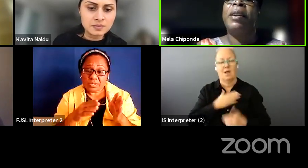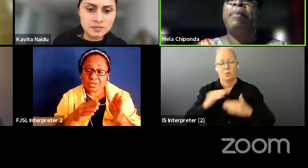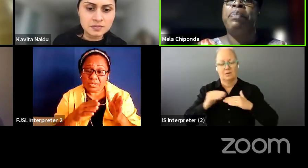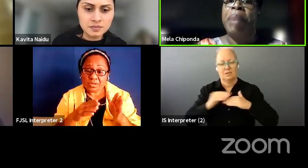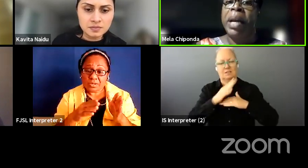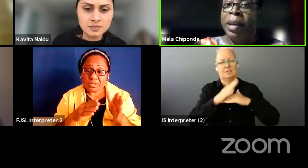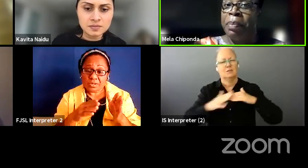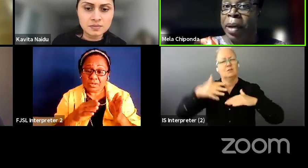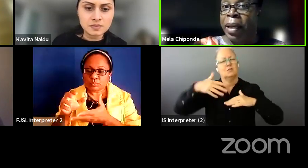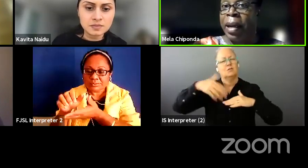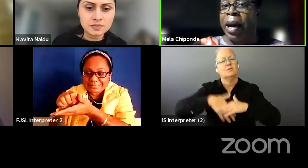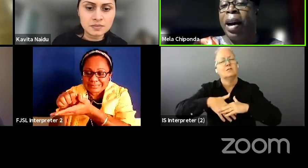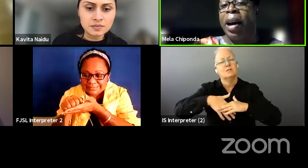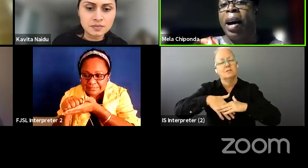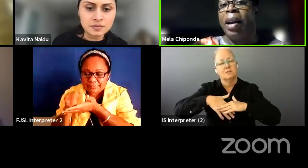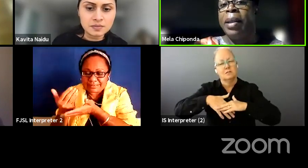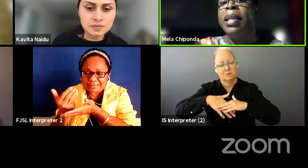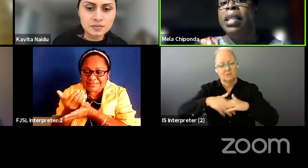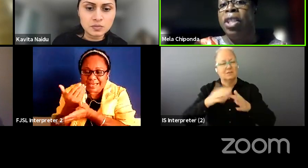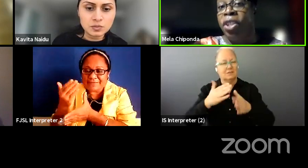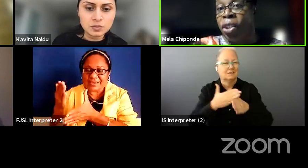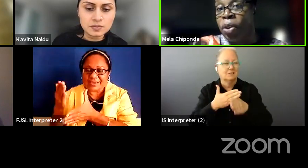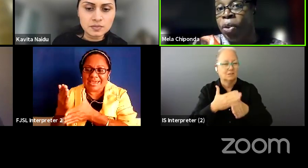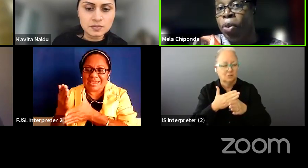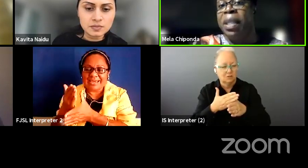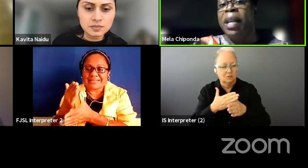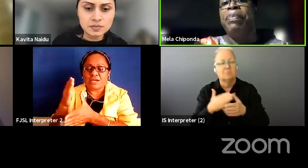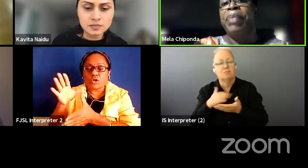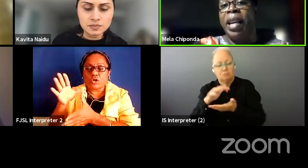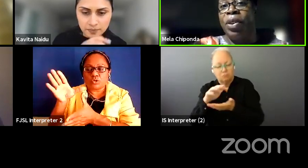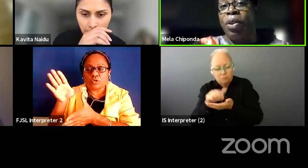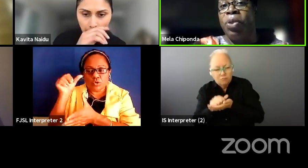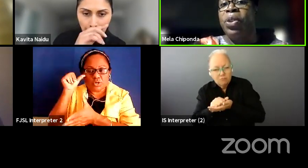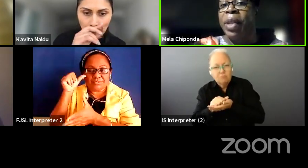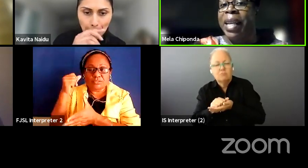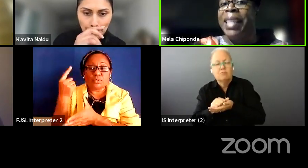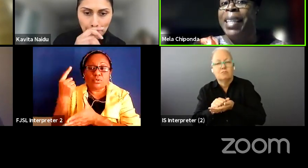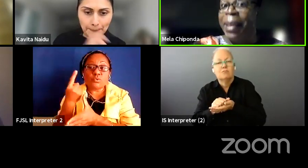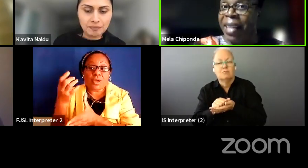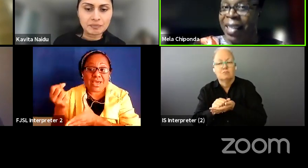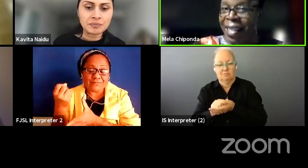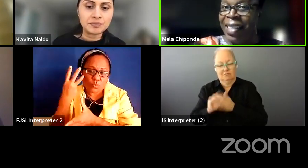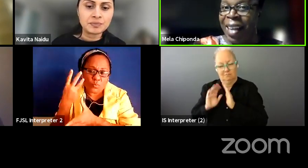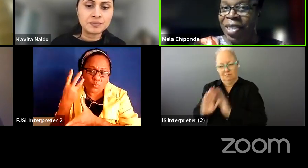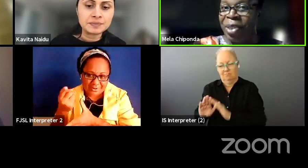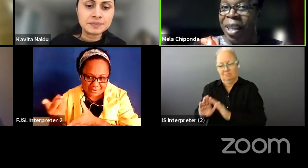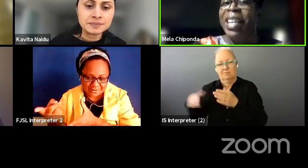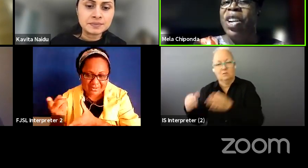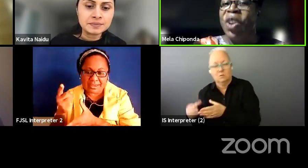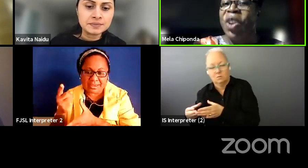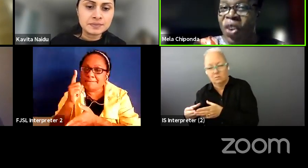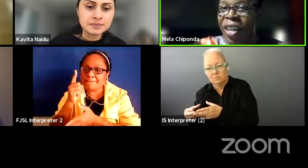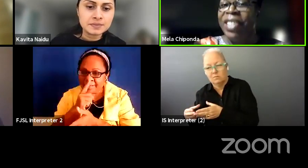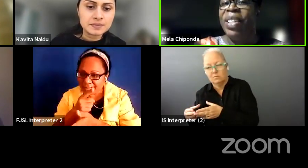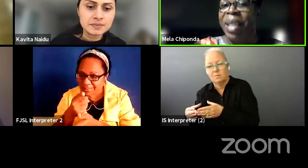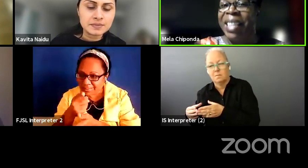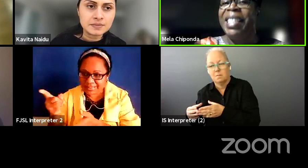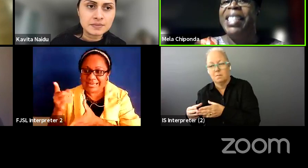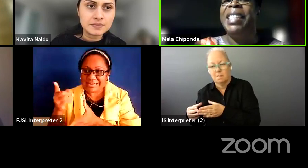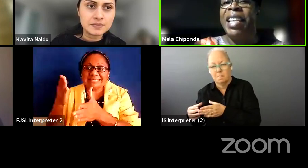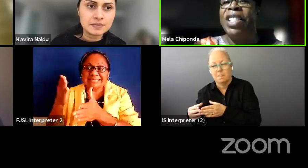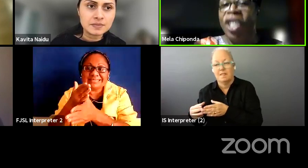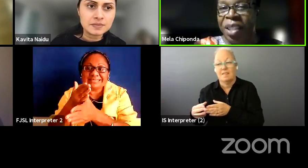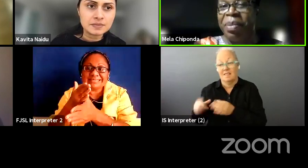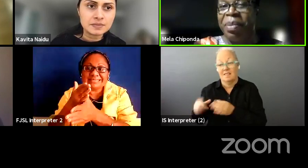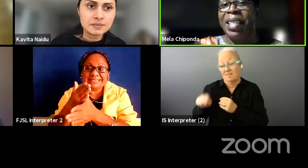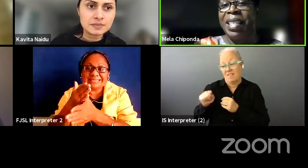and women, by the indigenous groups, and also that is actually knowledge